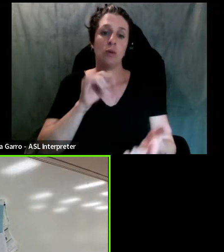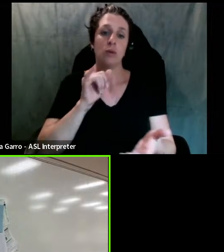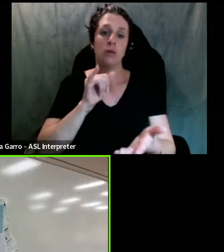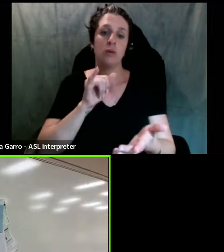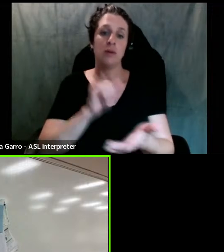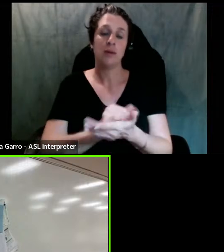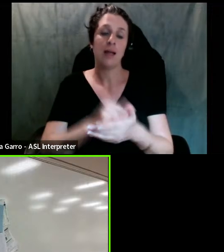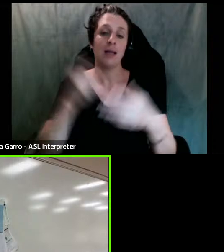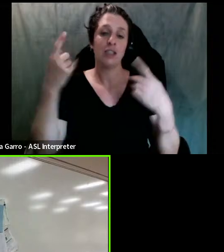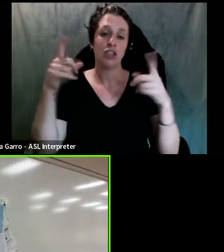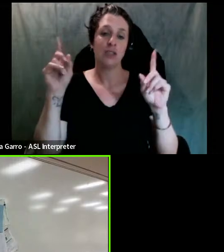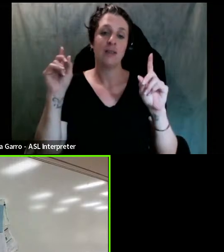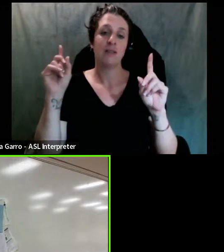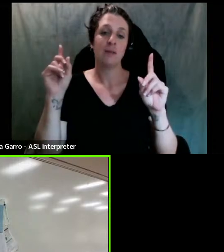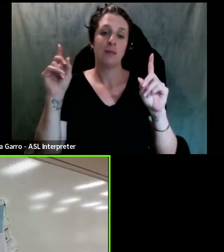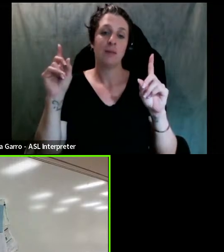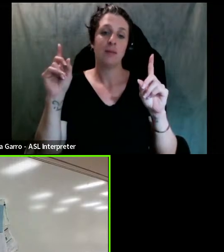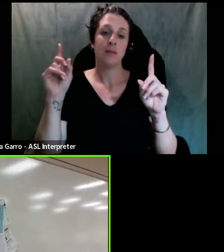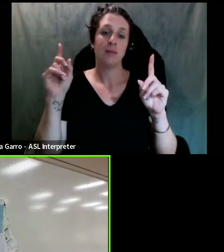achievement,